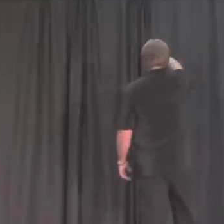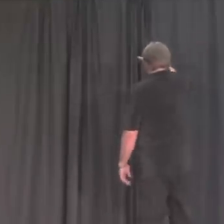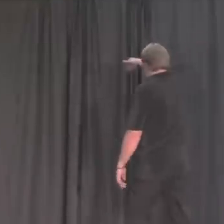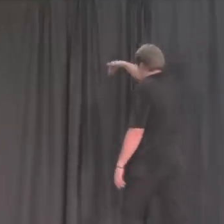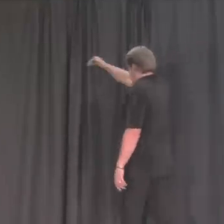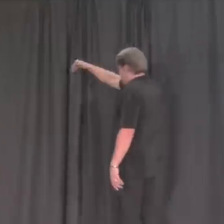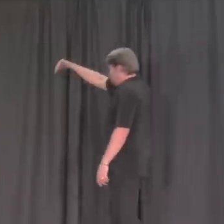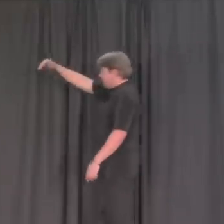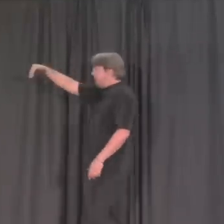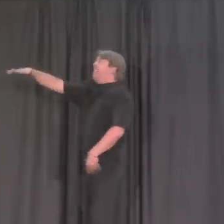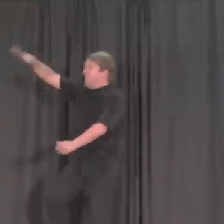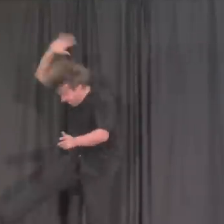I mean,